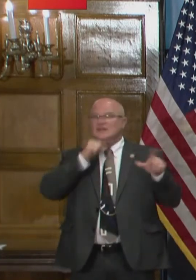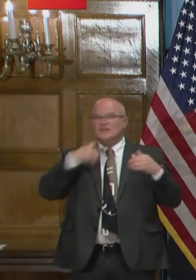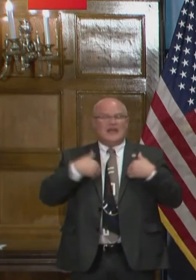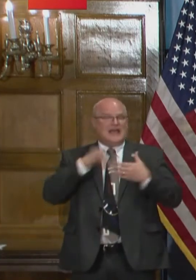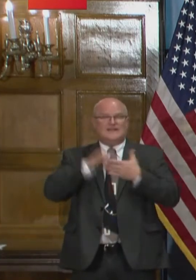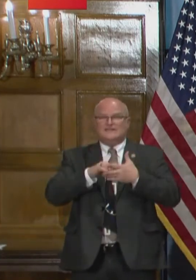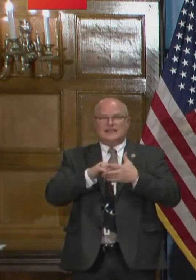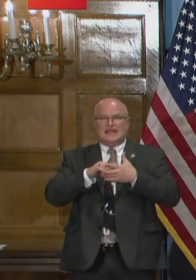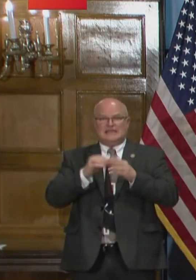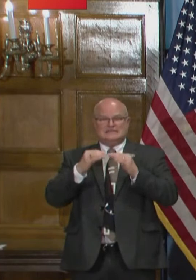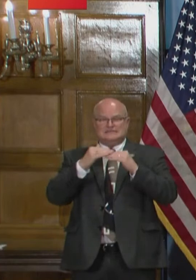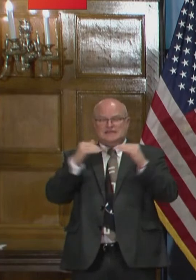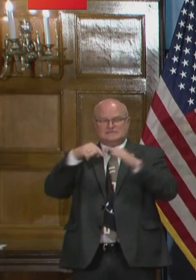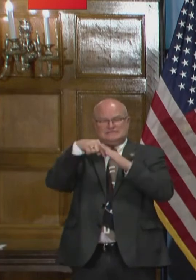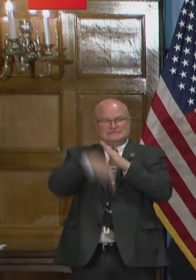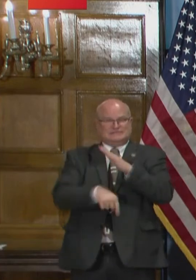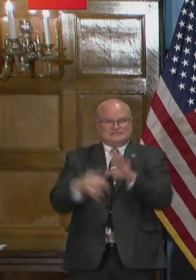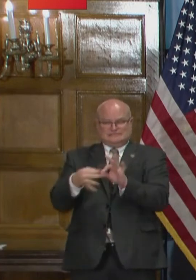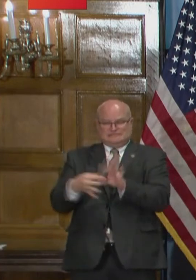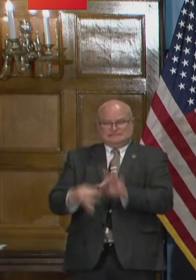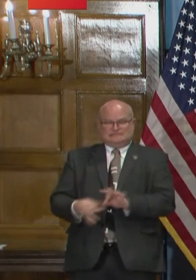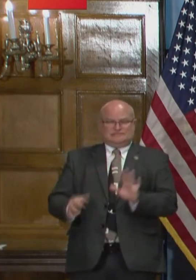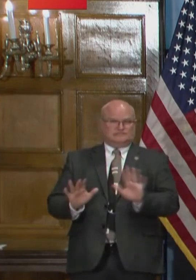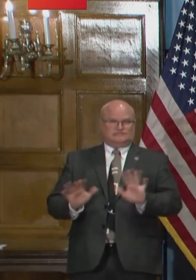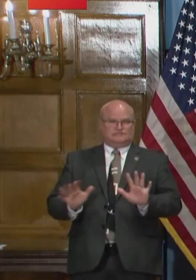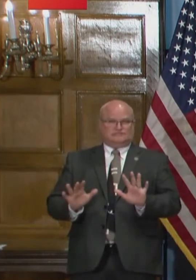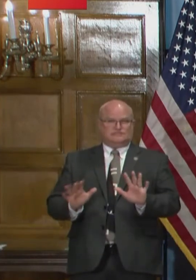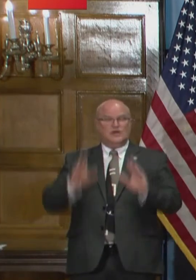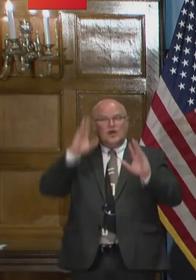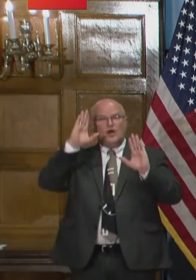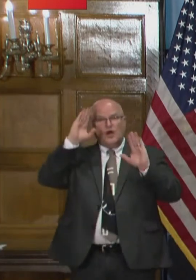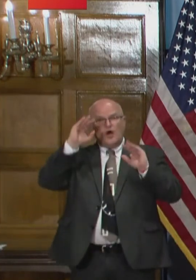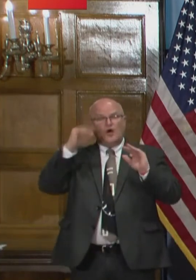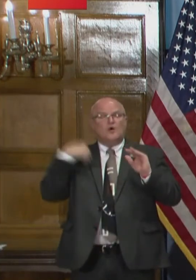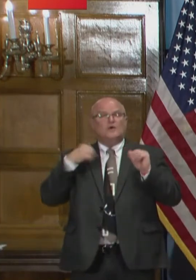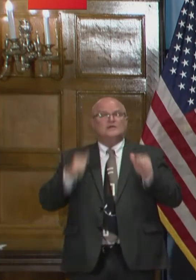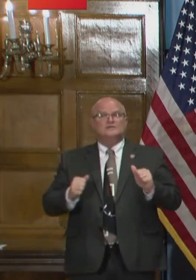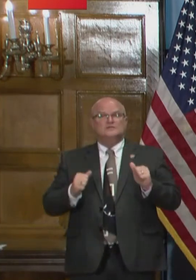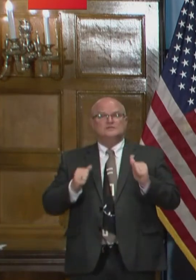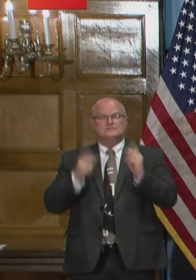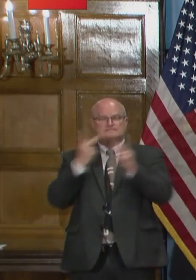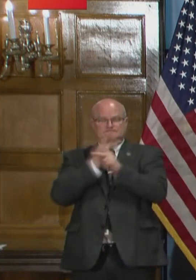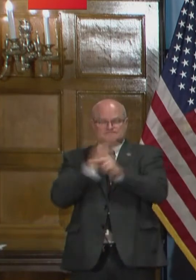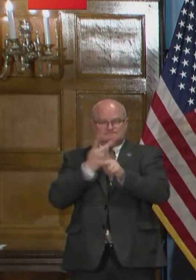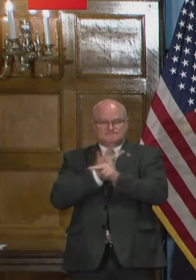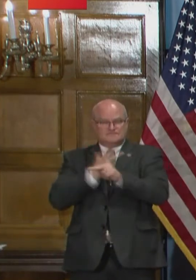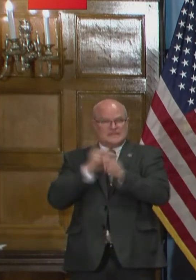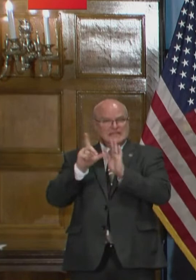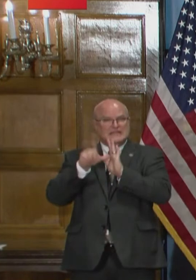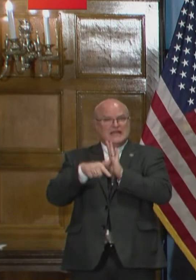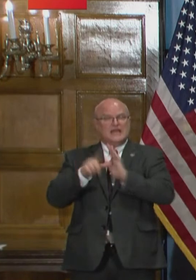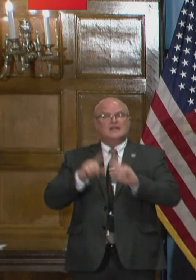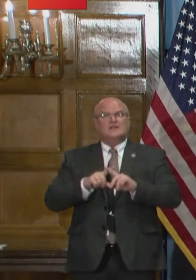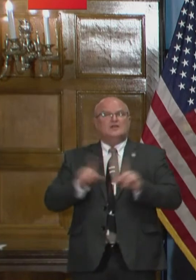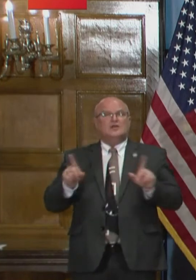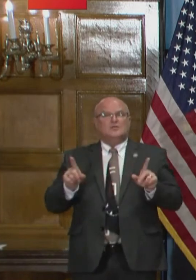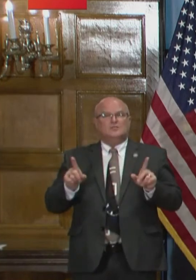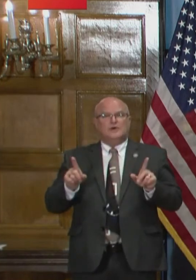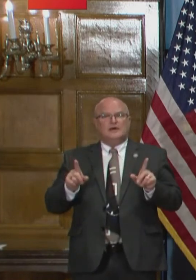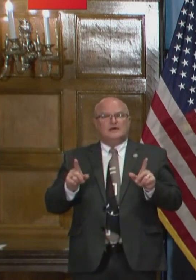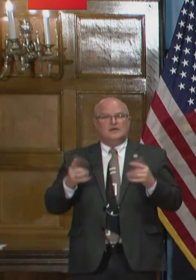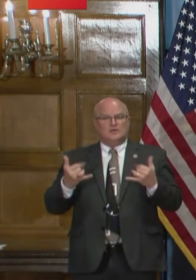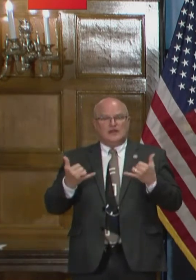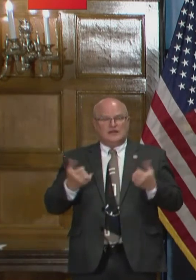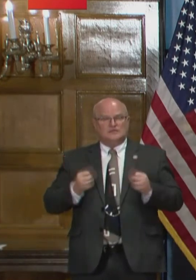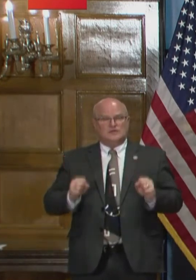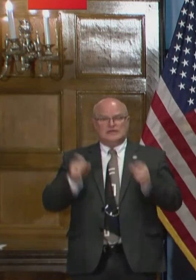that level of detail. And so hopefully we can do some compilations down the road, but we're